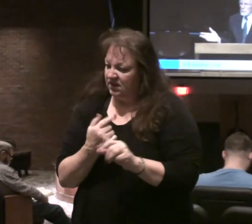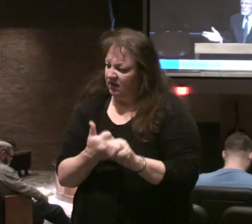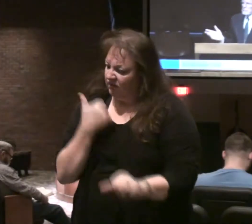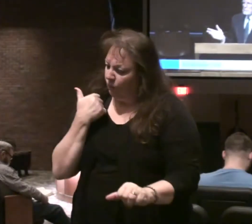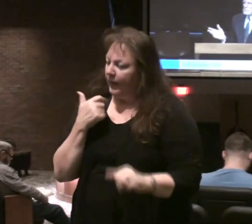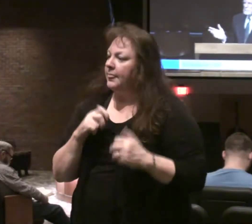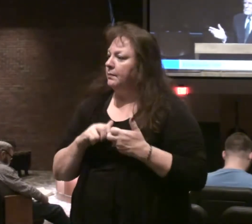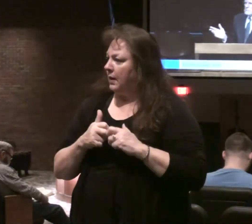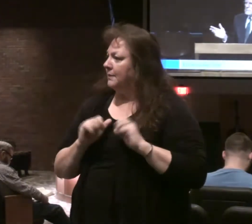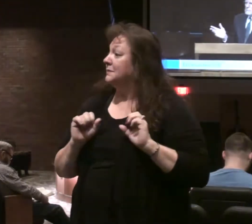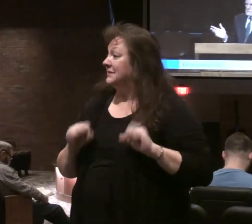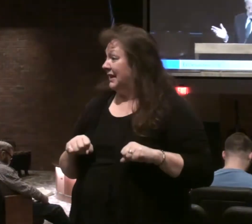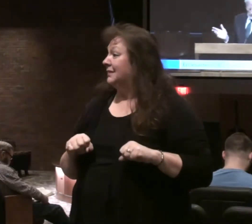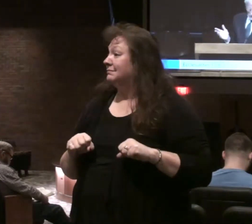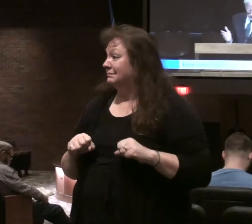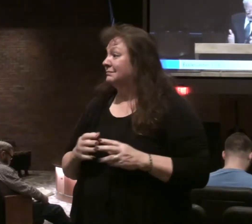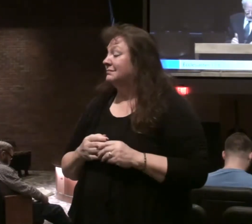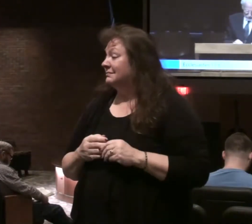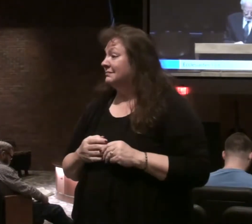of trouble.